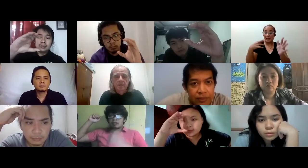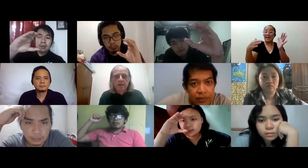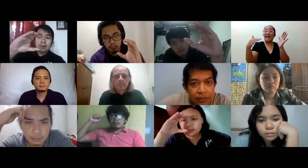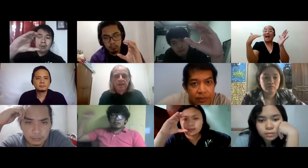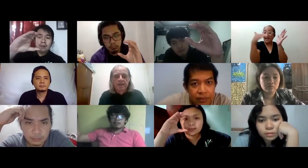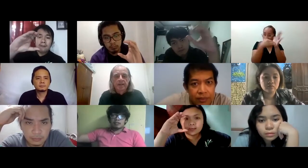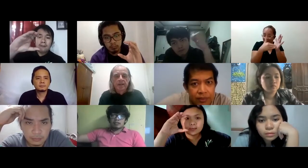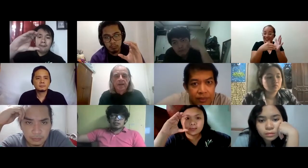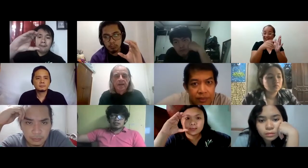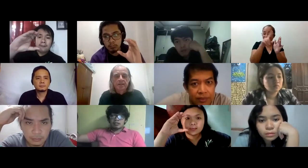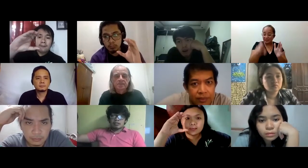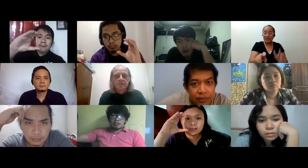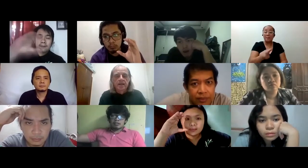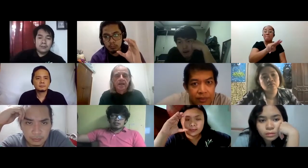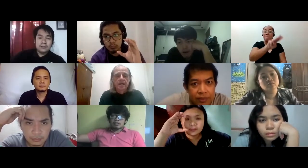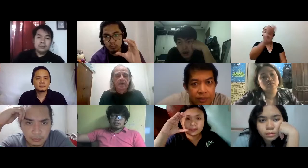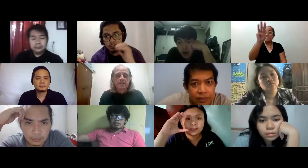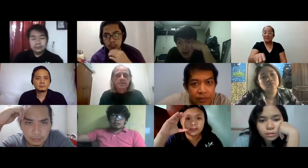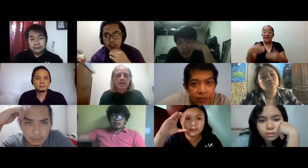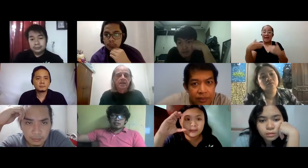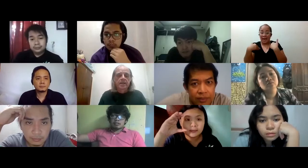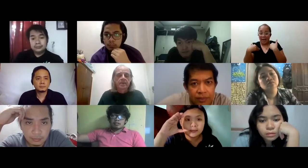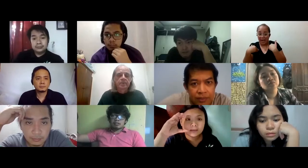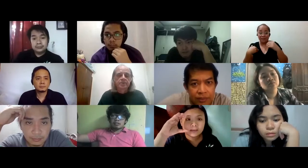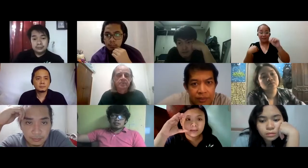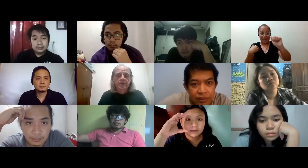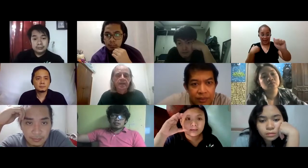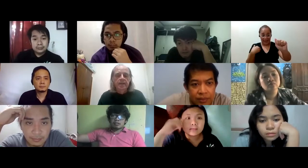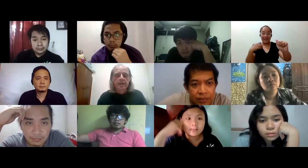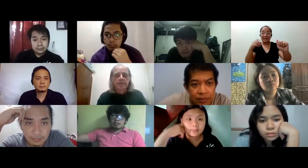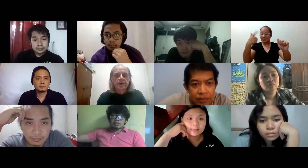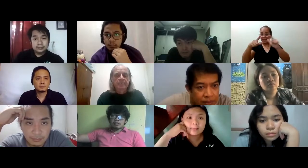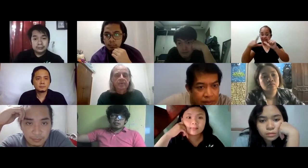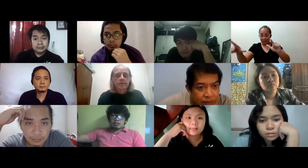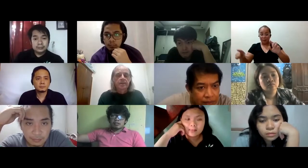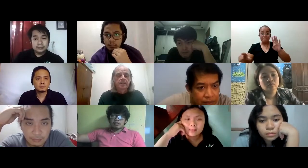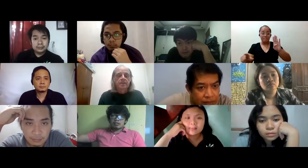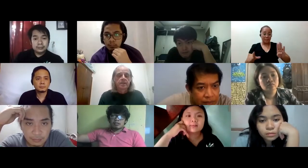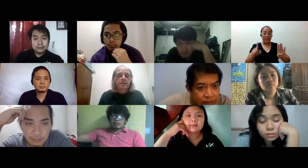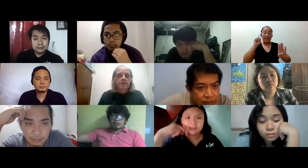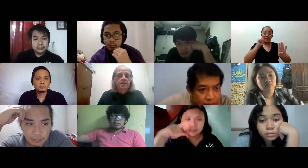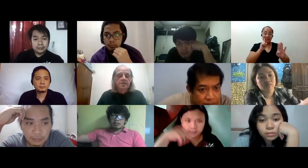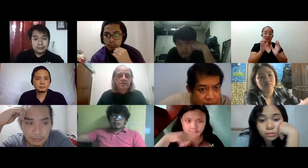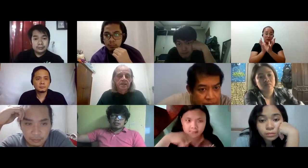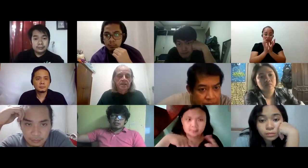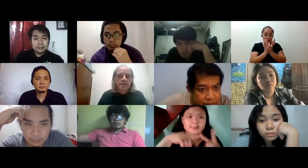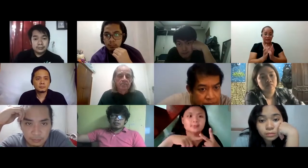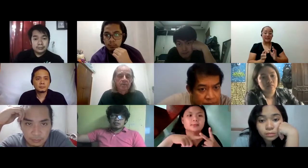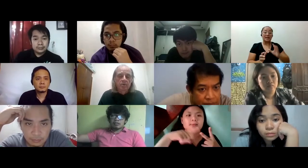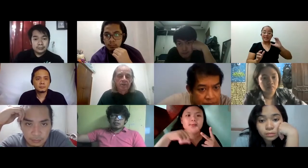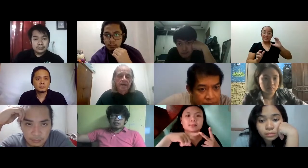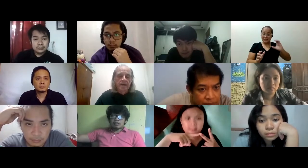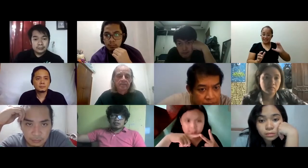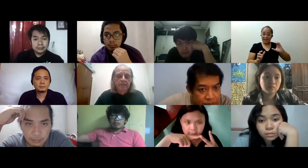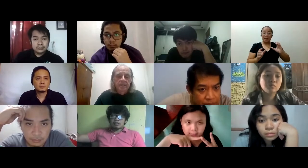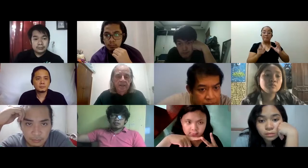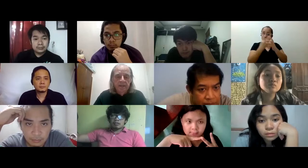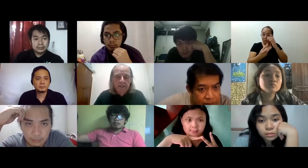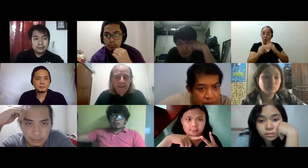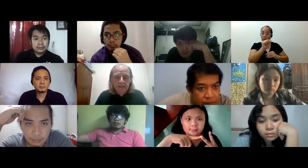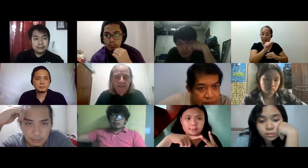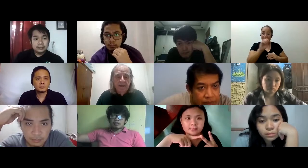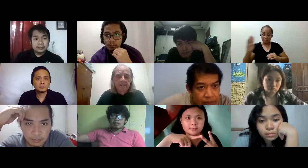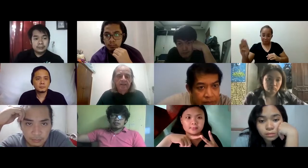question. Manila has A, a sign language, B, a deaf community, C, both A and